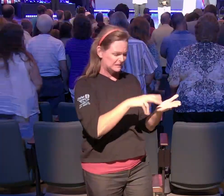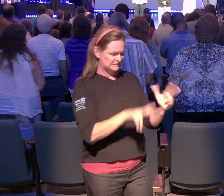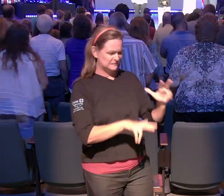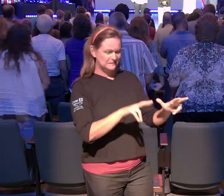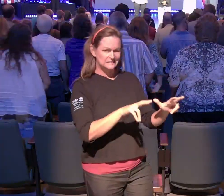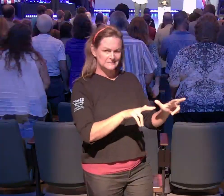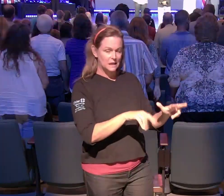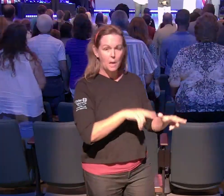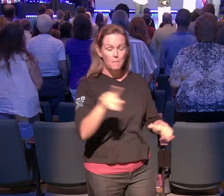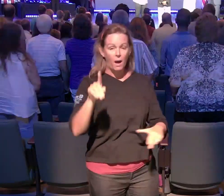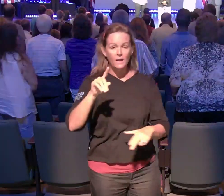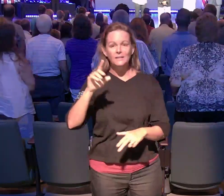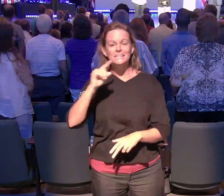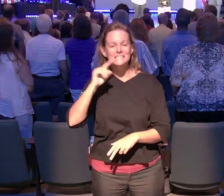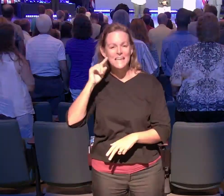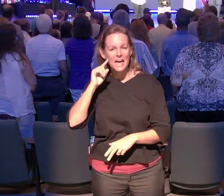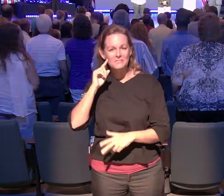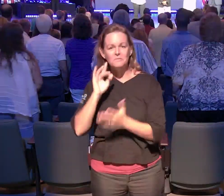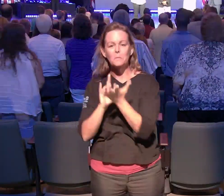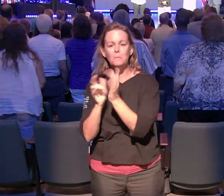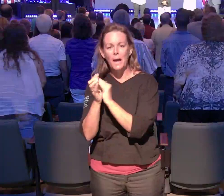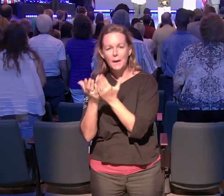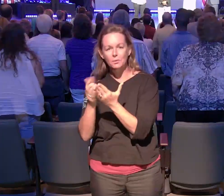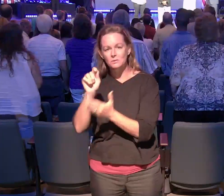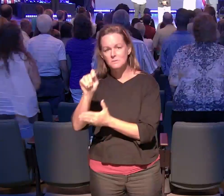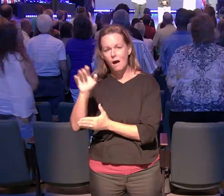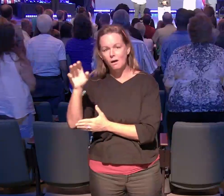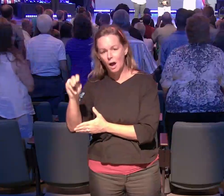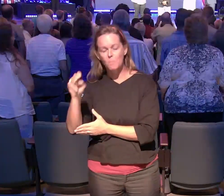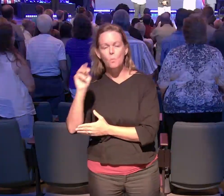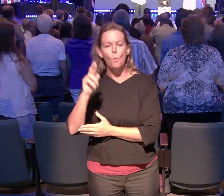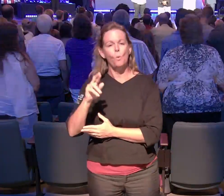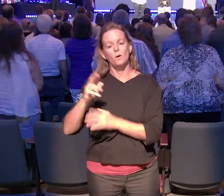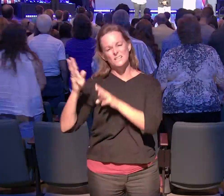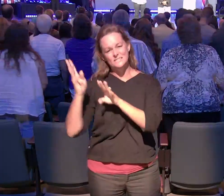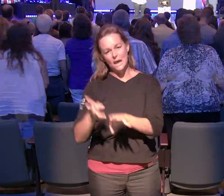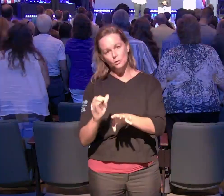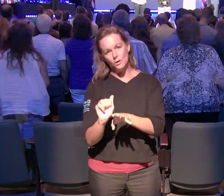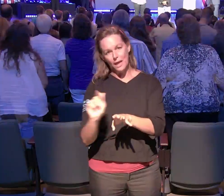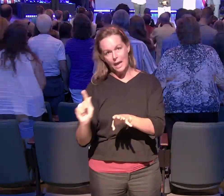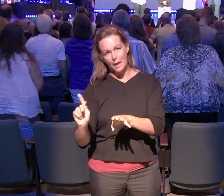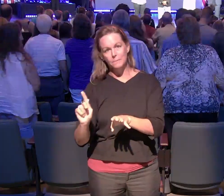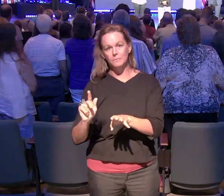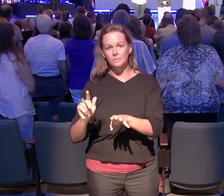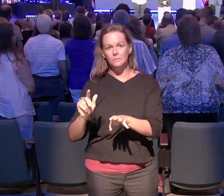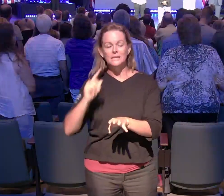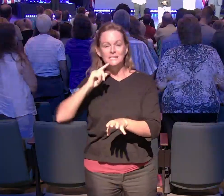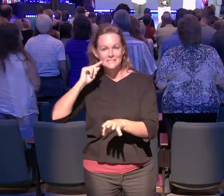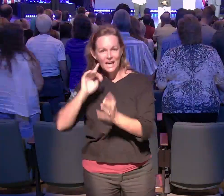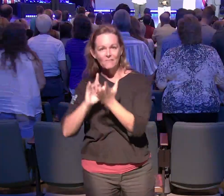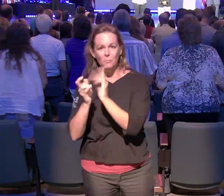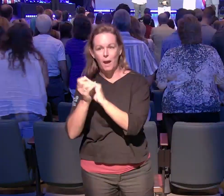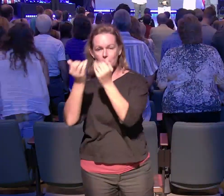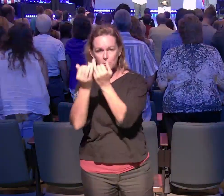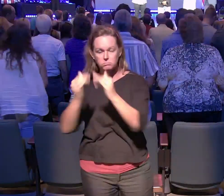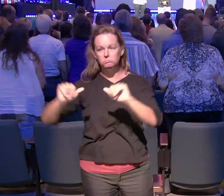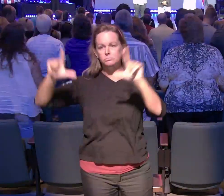as Americans. Well, hey, as citizens of heaven, will you wear the sticker out with you today that you are a peacemaker?